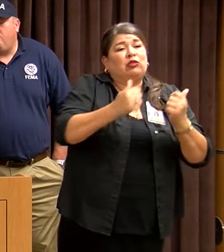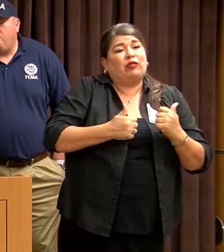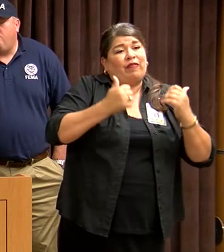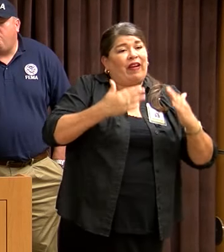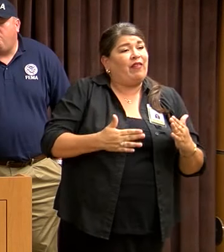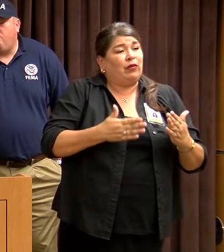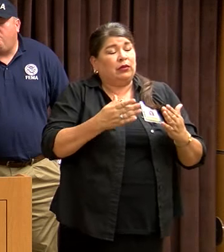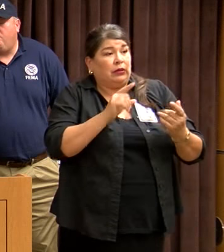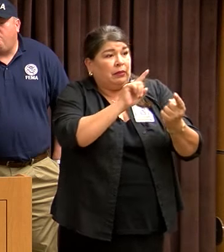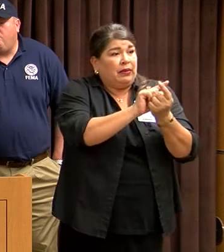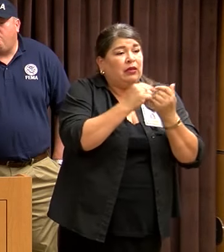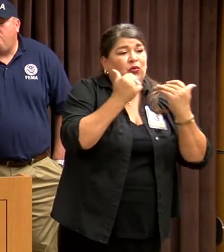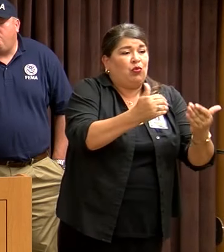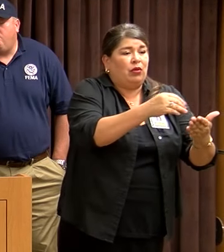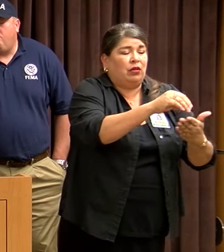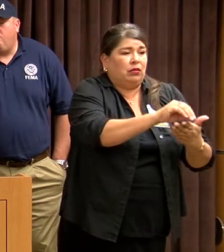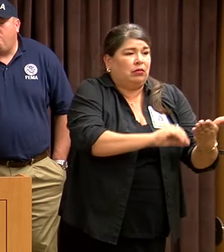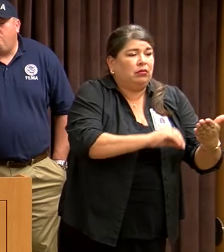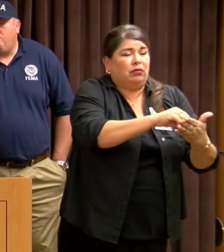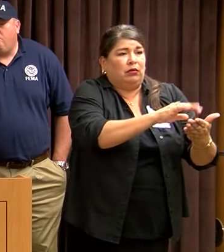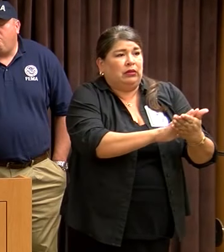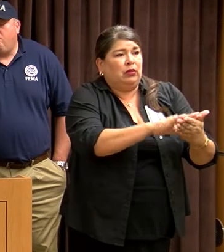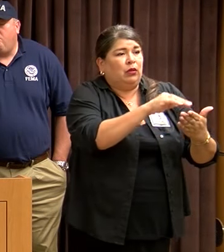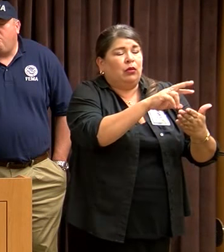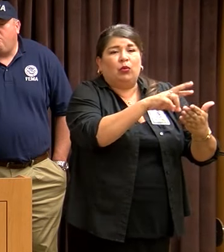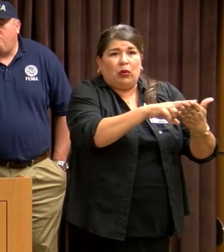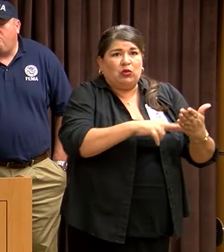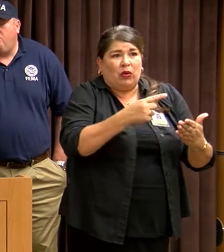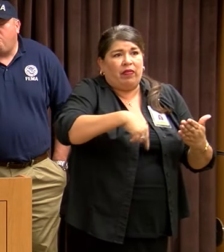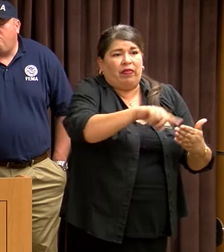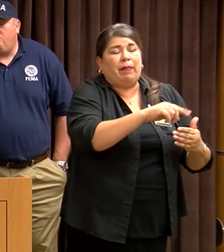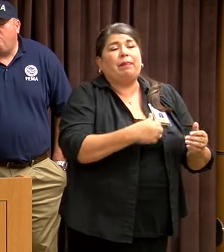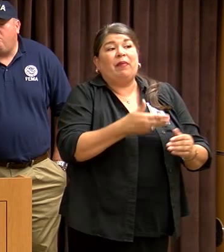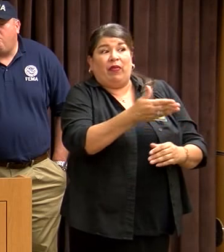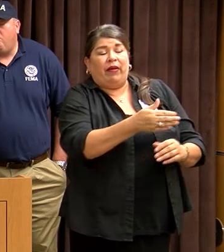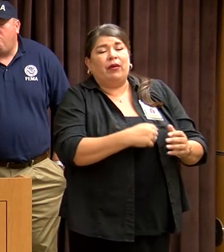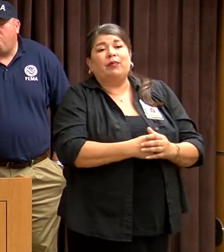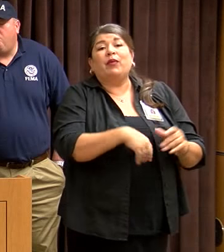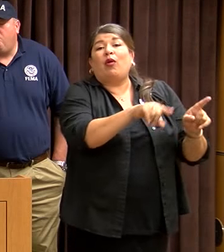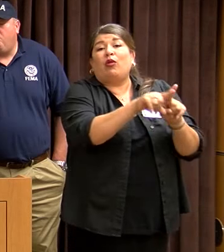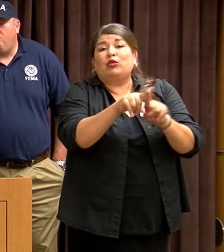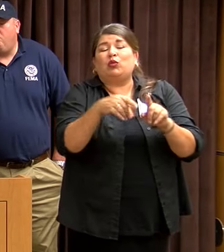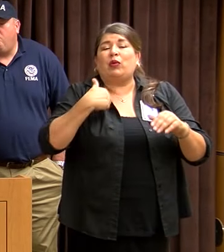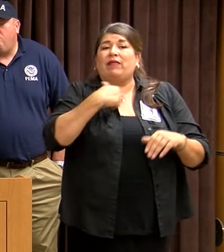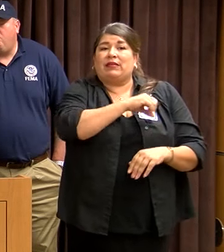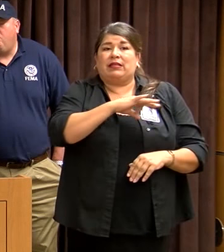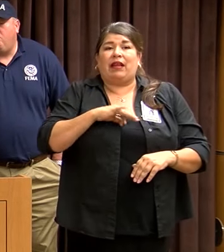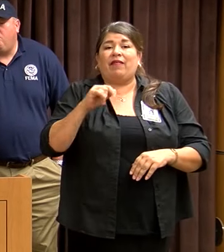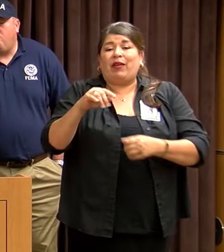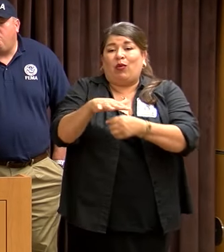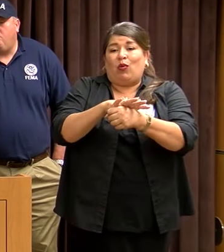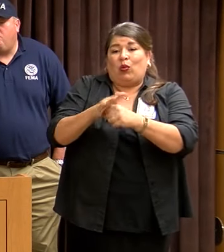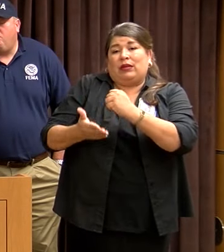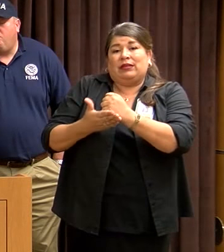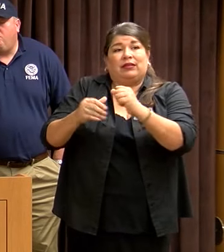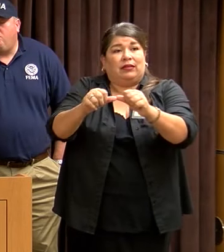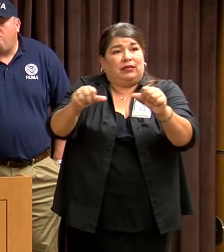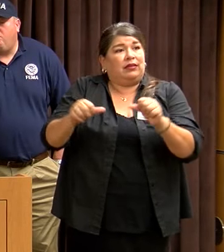on the spot. We also have staff at the local assistance centers where we can register